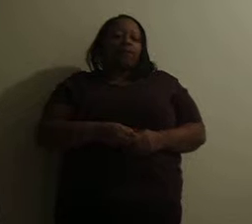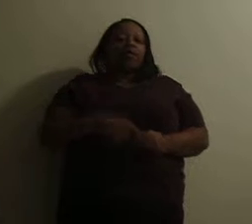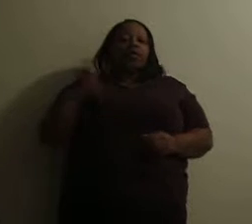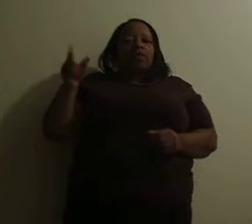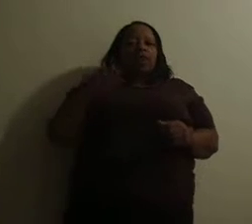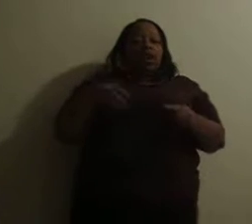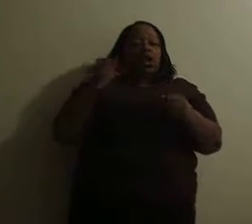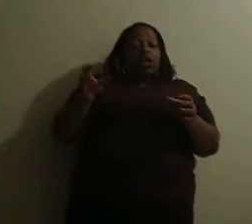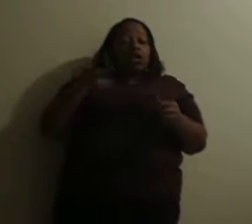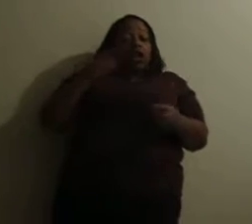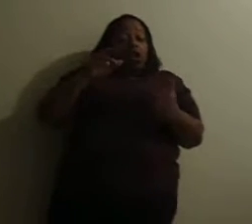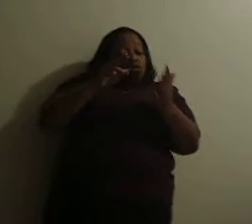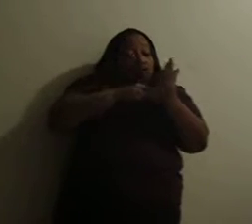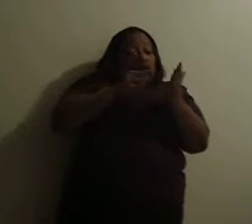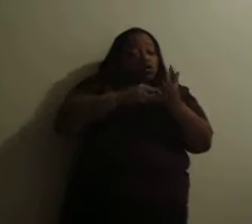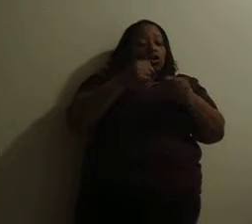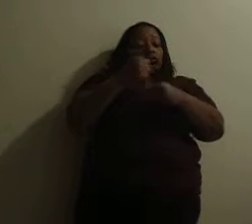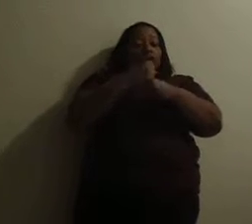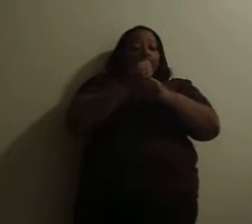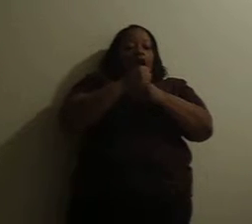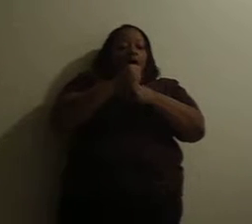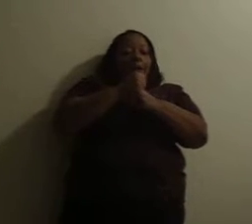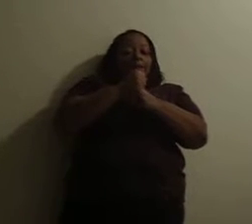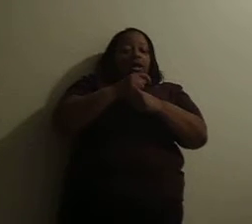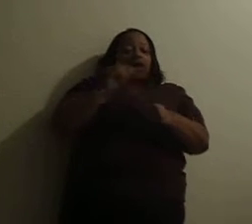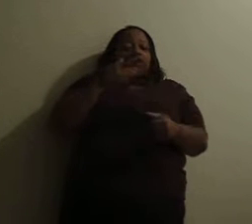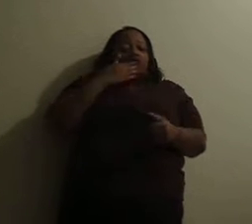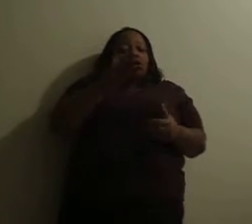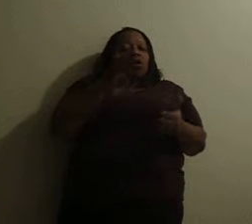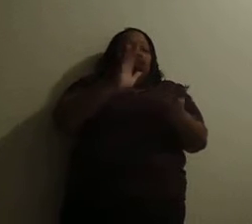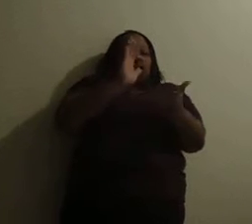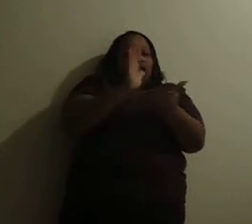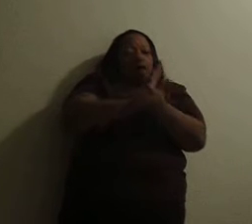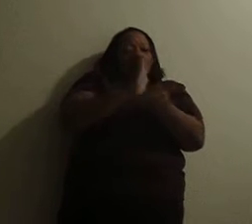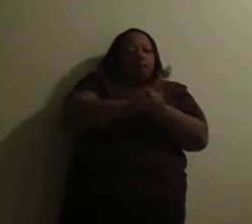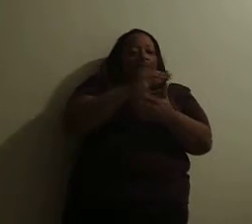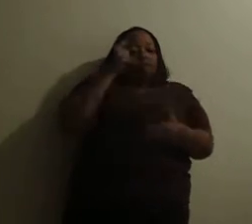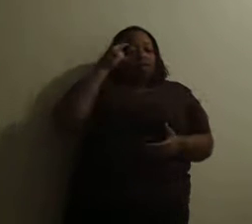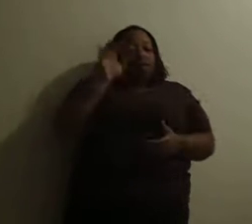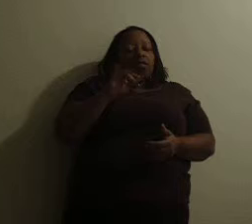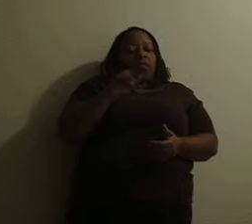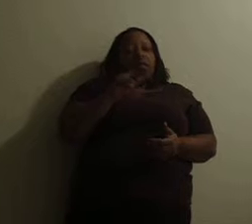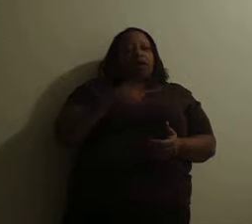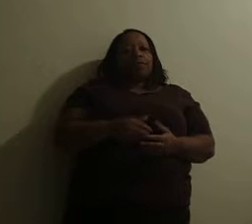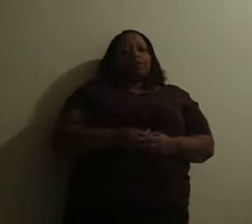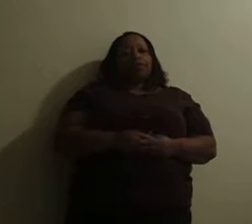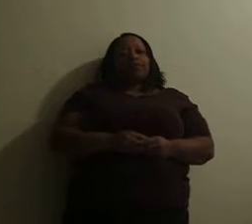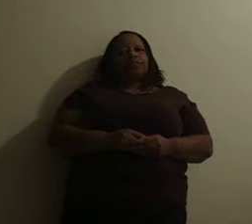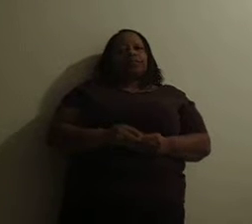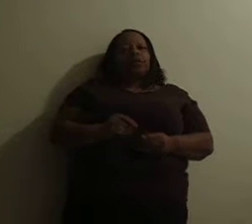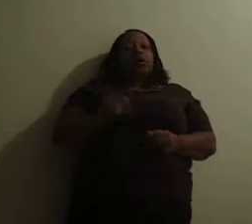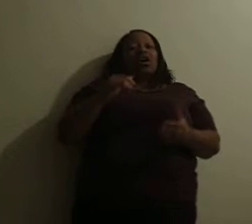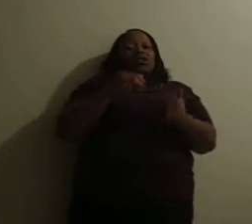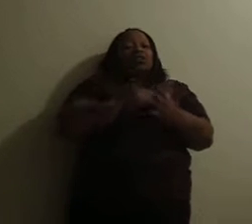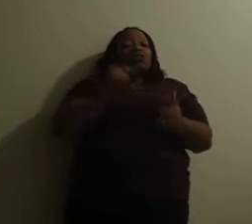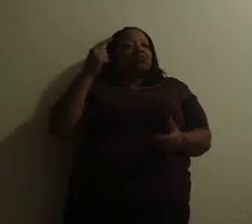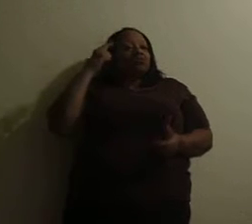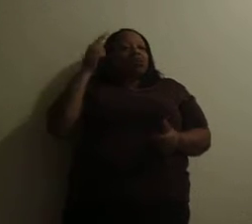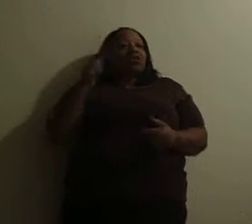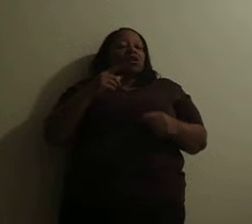they become writers creating a new body of knowledge with their report. So even, just thinking about using that with freshmen students